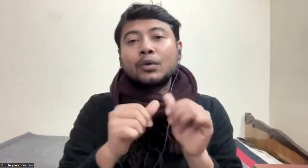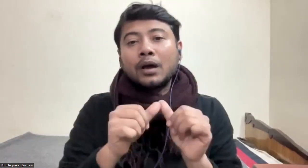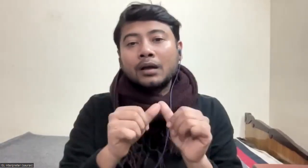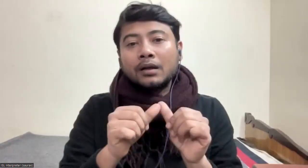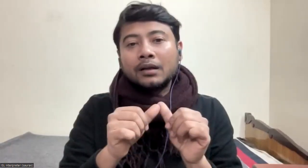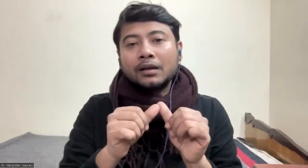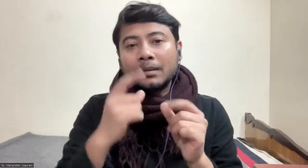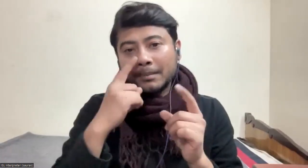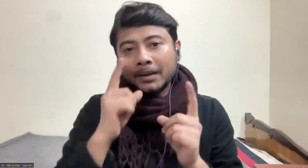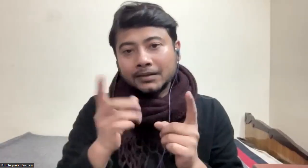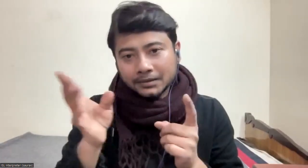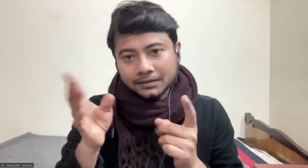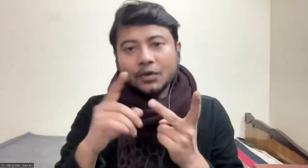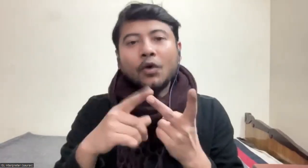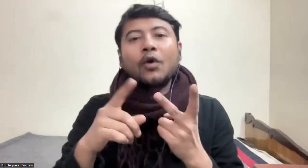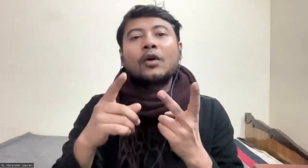explain to other people about Krishna.